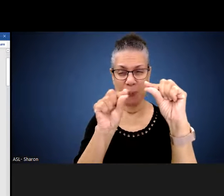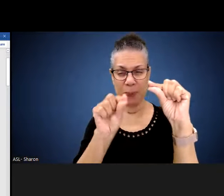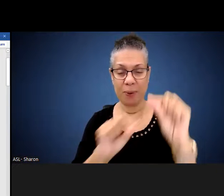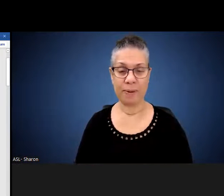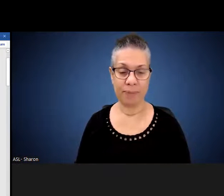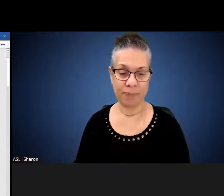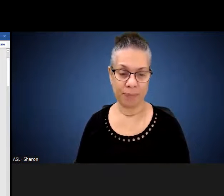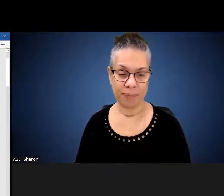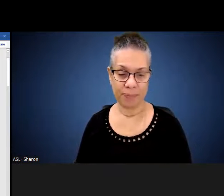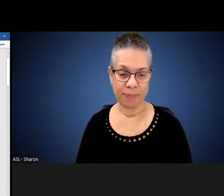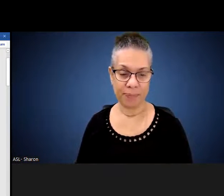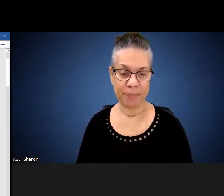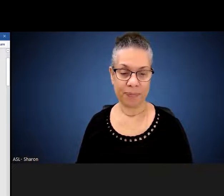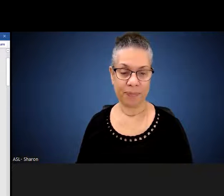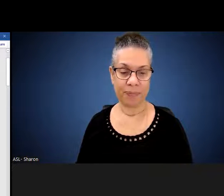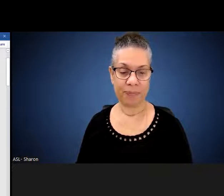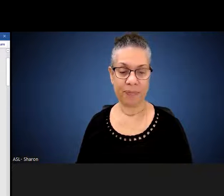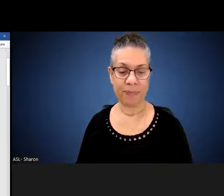here?